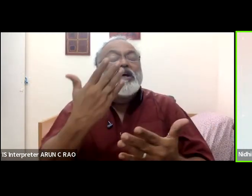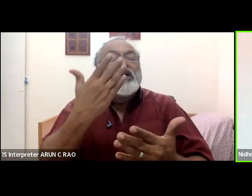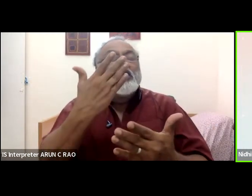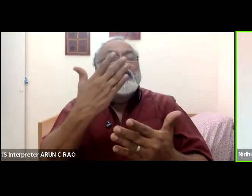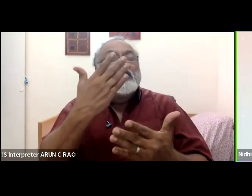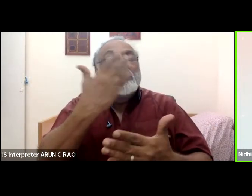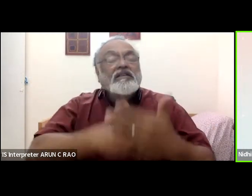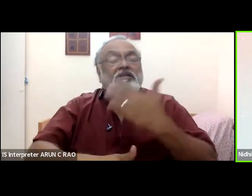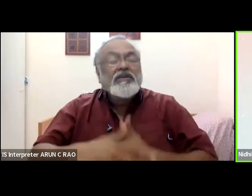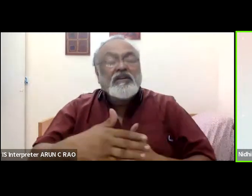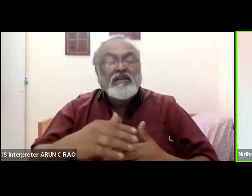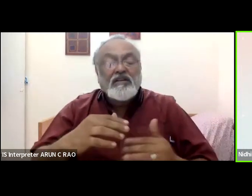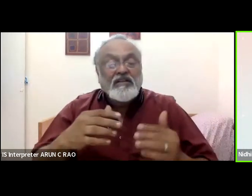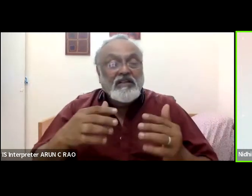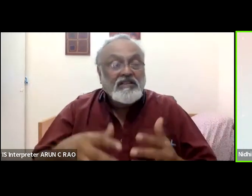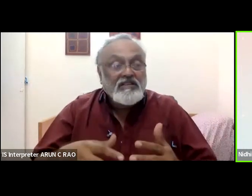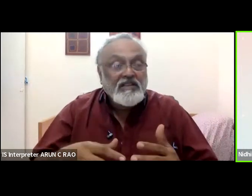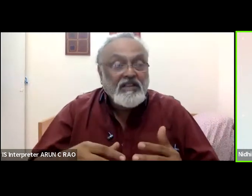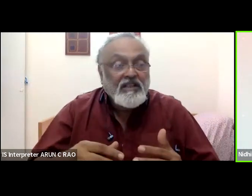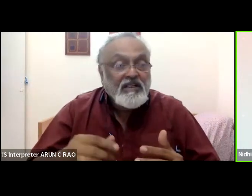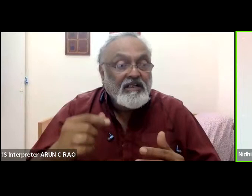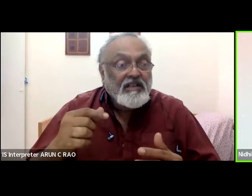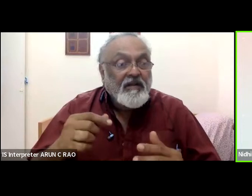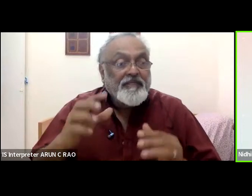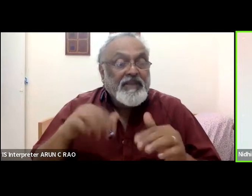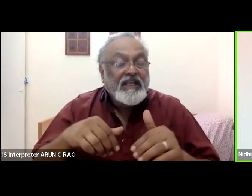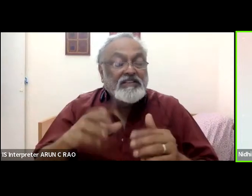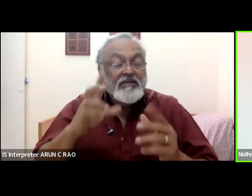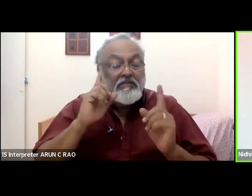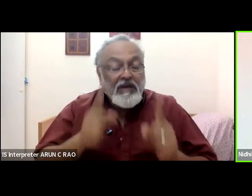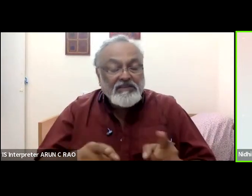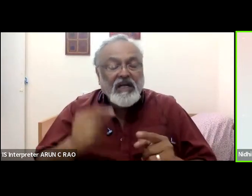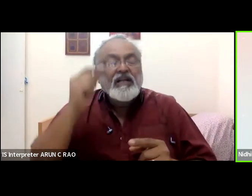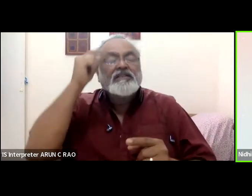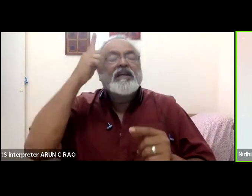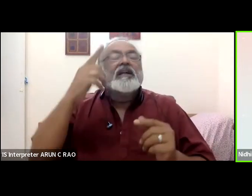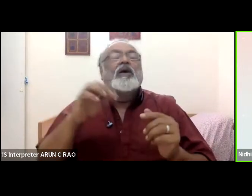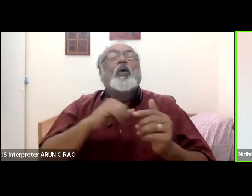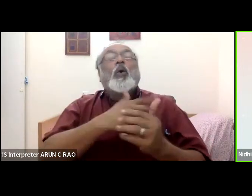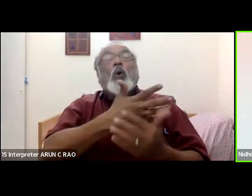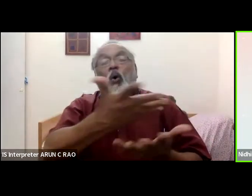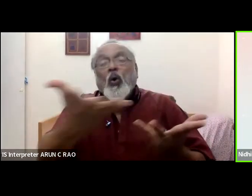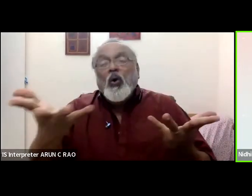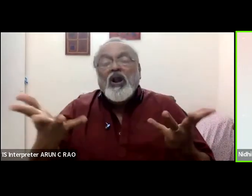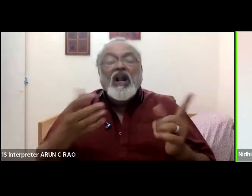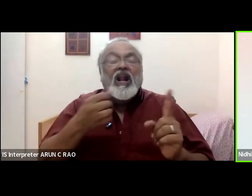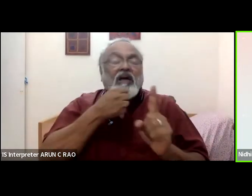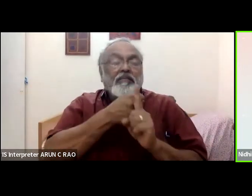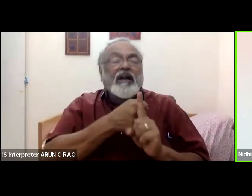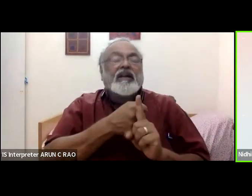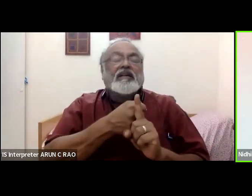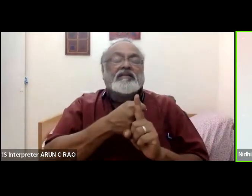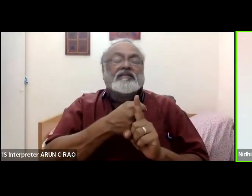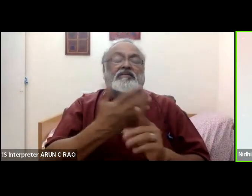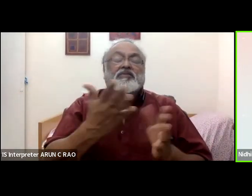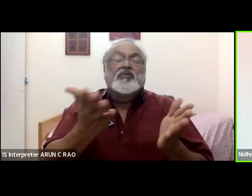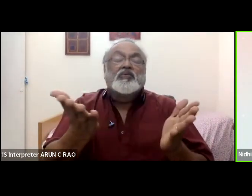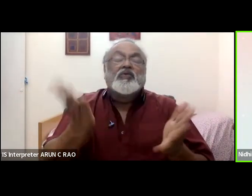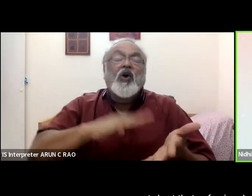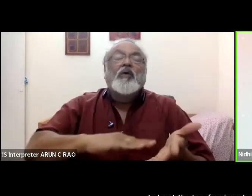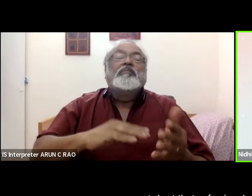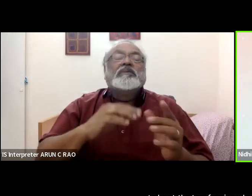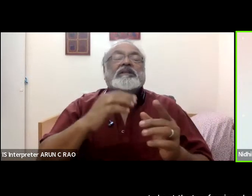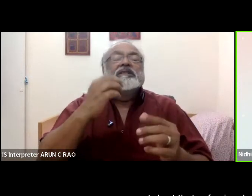sixth person lives with a device issue, and that needs to be at the top framing when we're talking about implementation, when we're talking